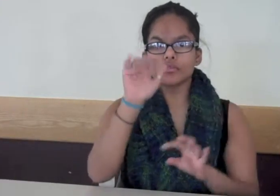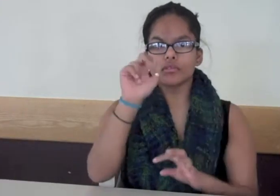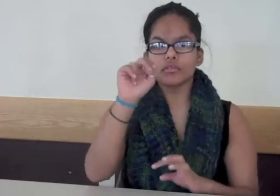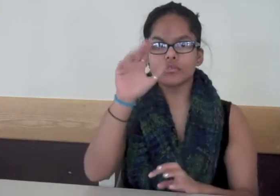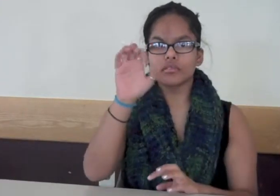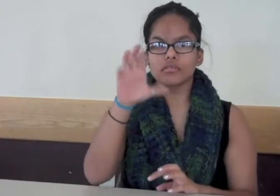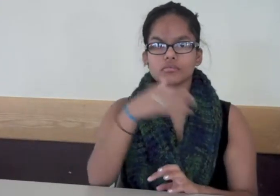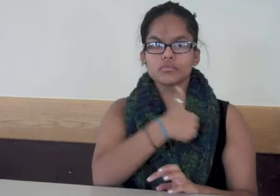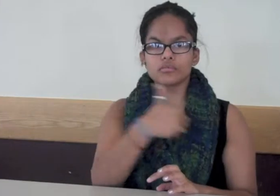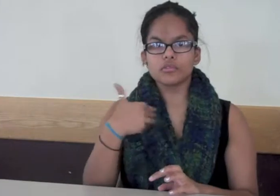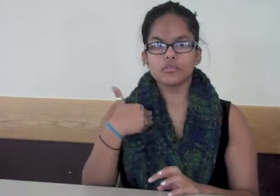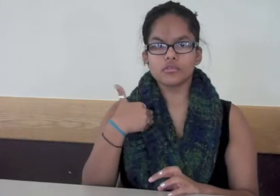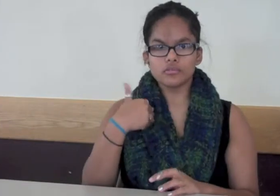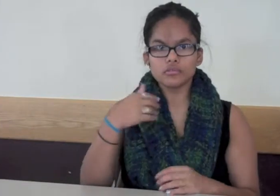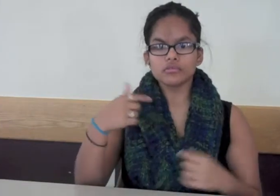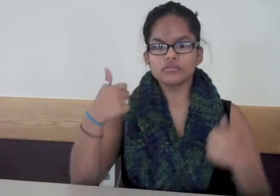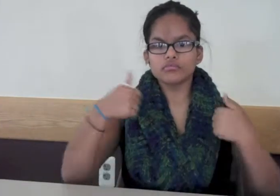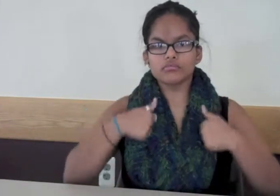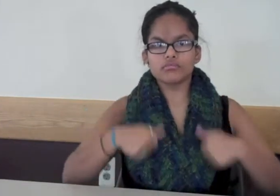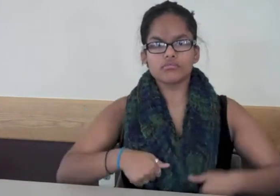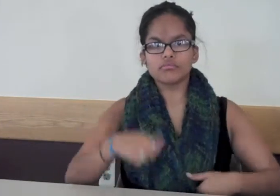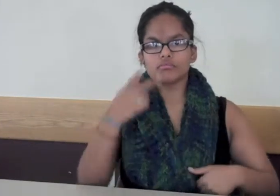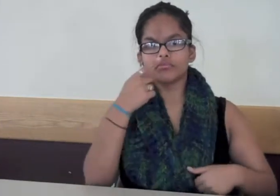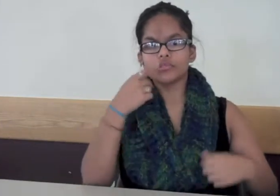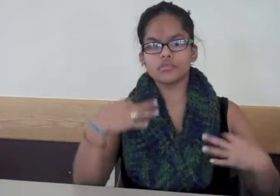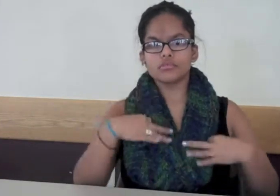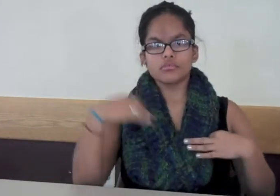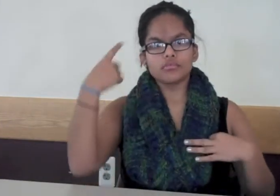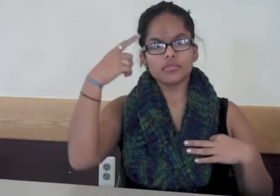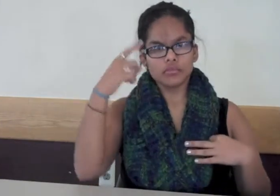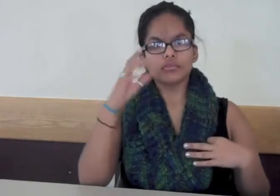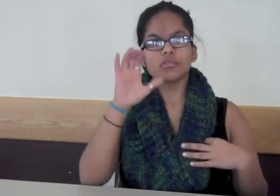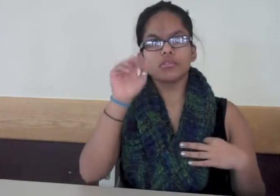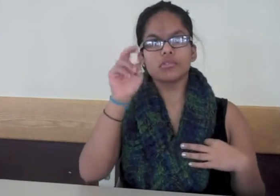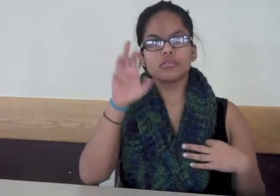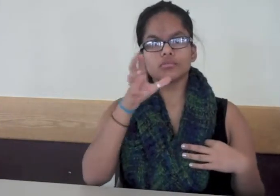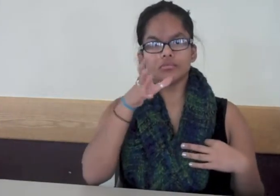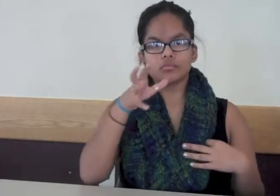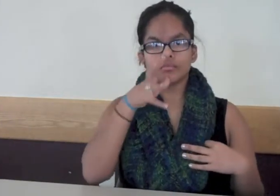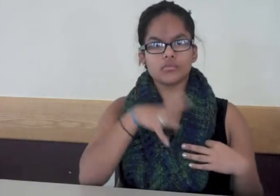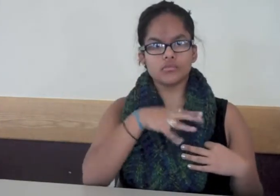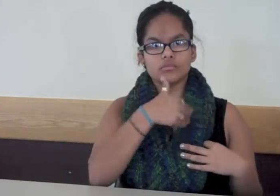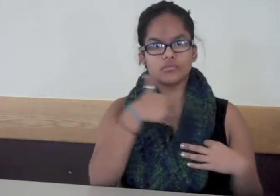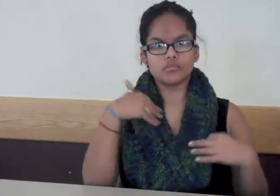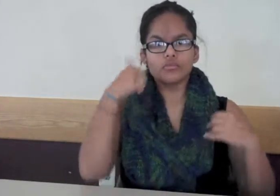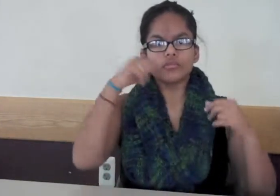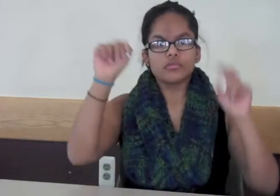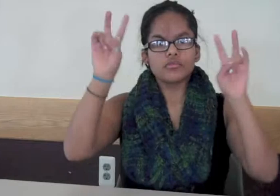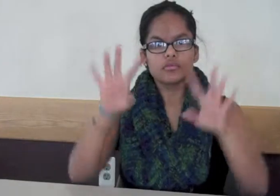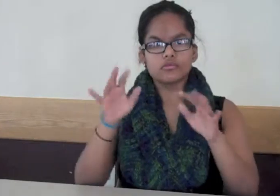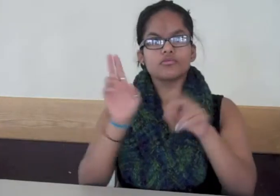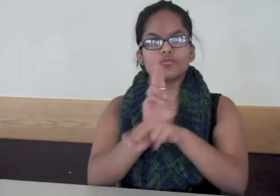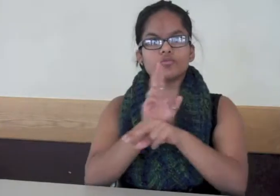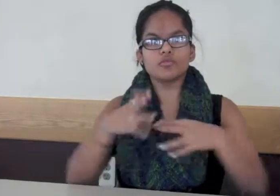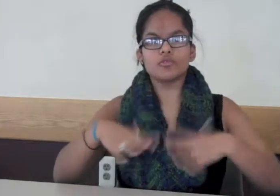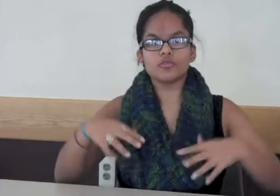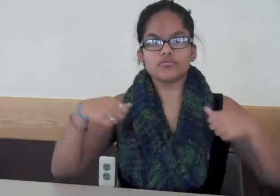It is. The girls volleyball team also raised awareness for breast cancer. They